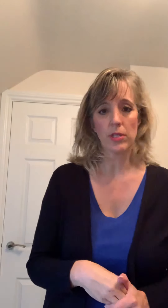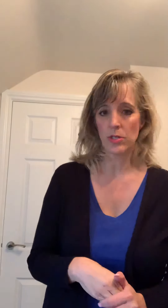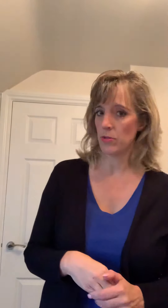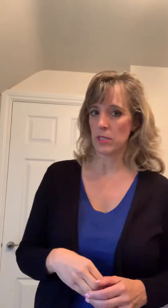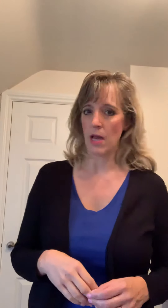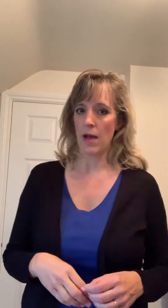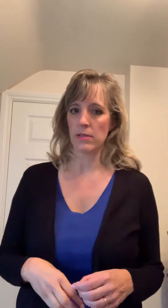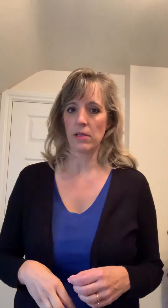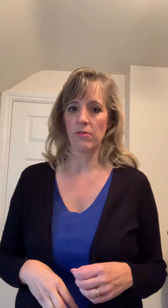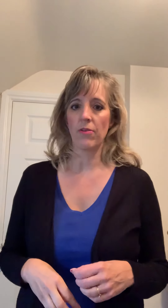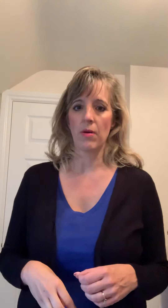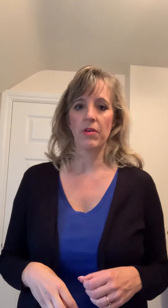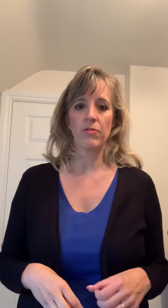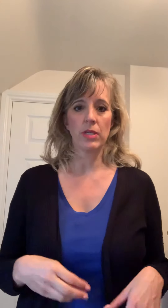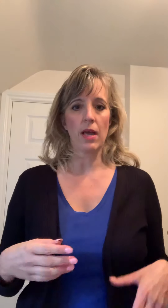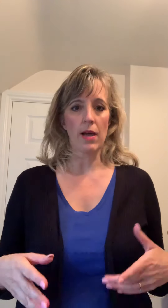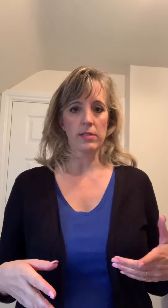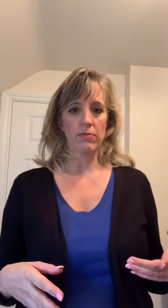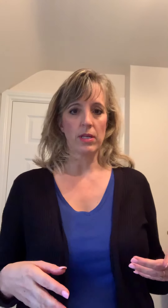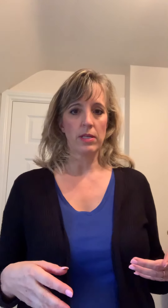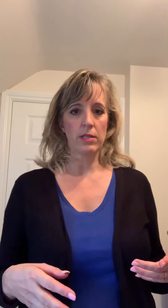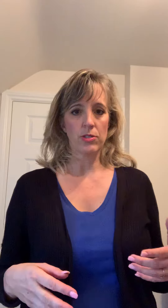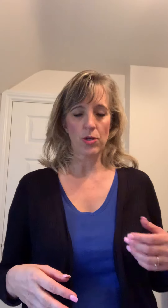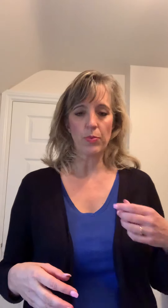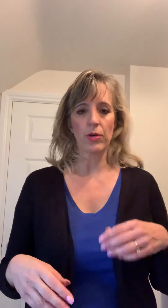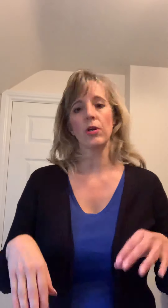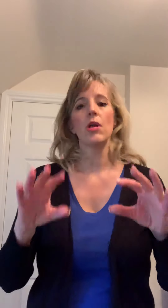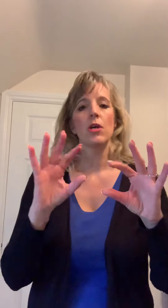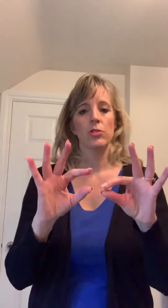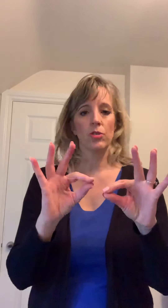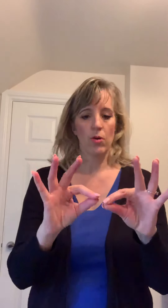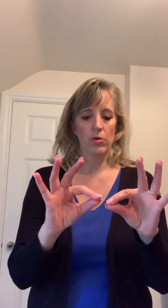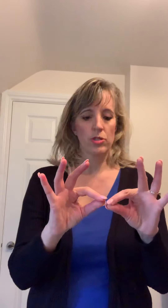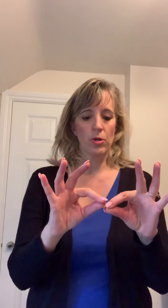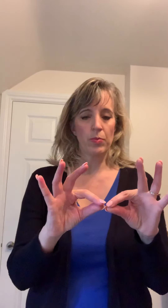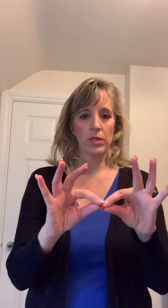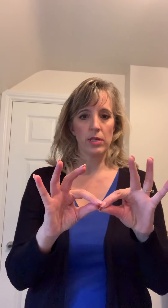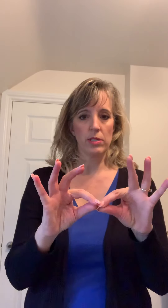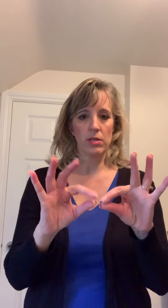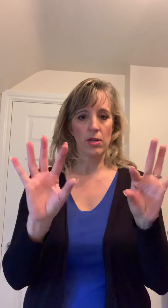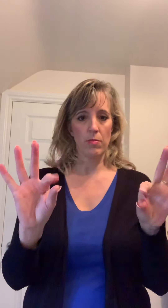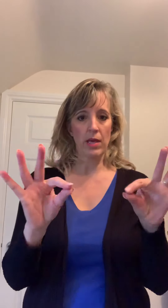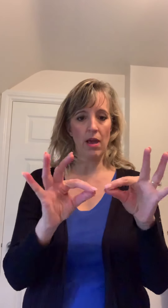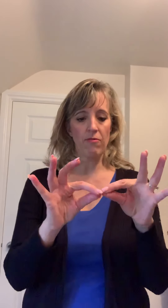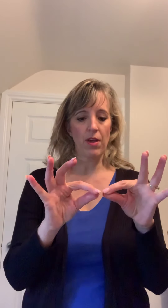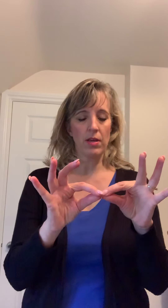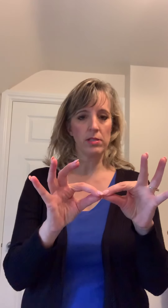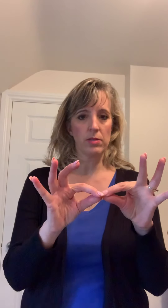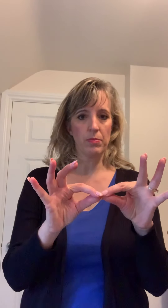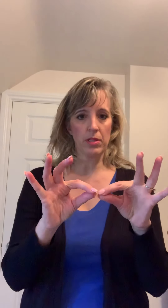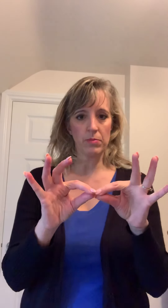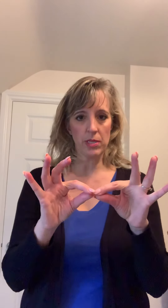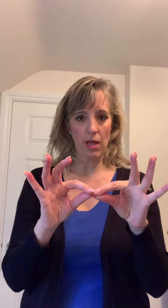you need to ask if you need to ask if they need an interpreter. So interpret is, you make F hands, put them